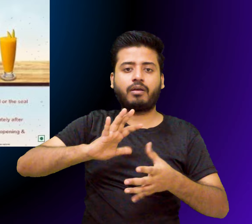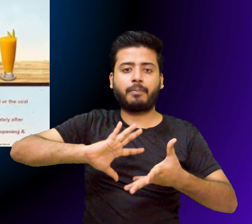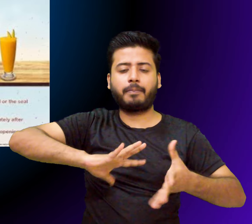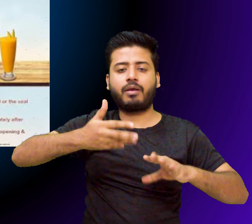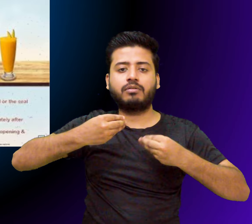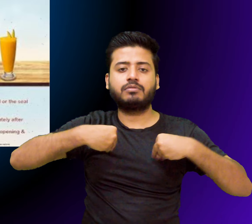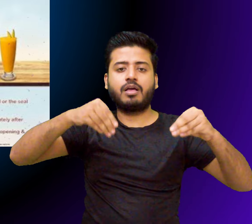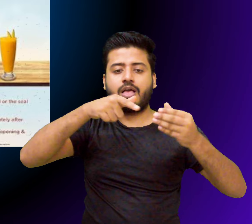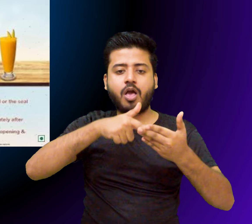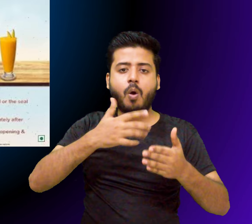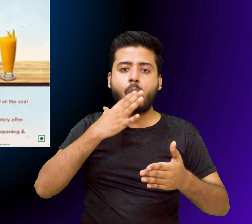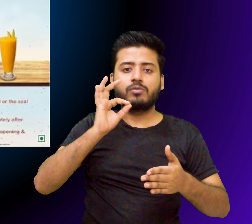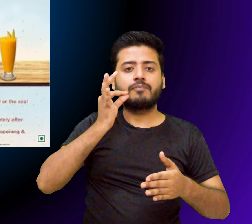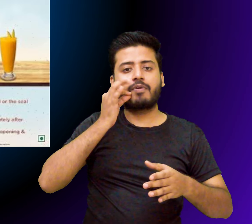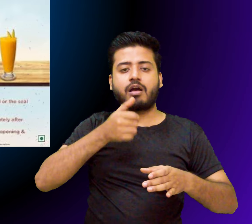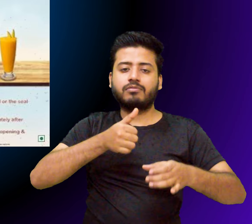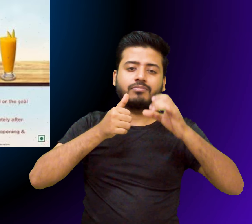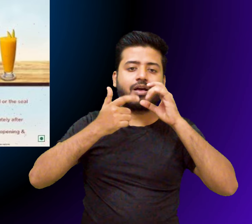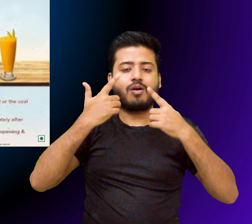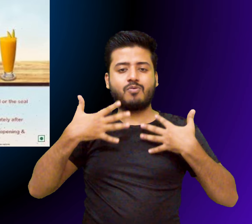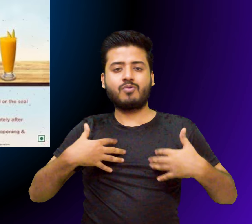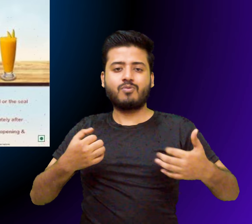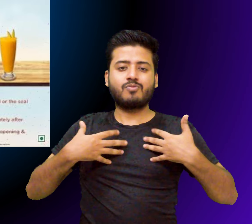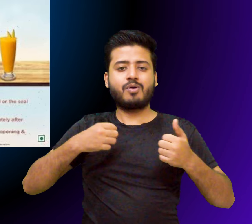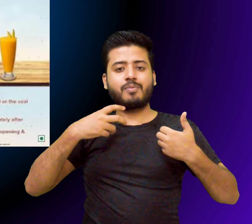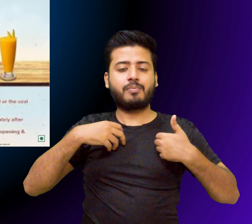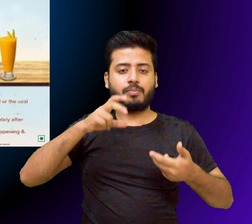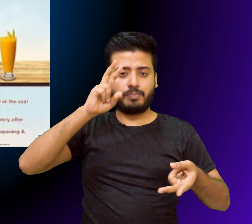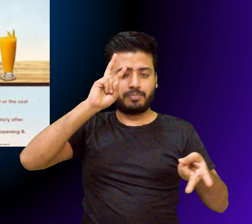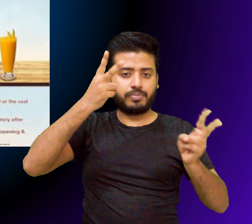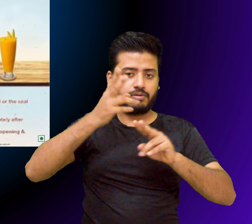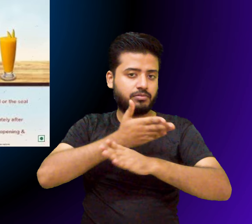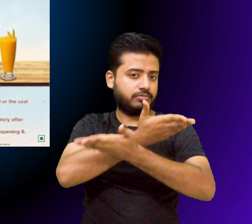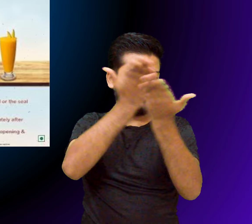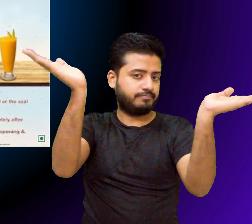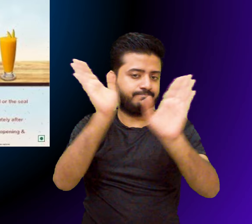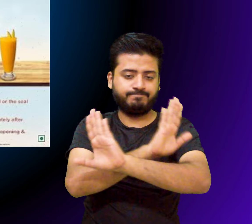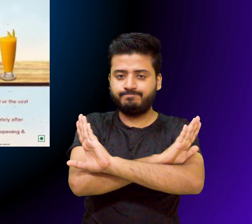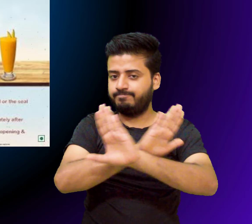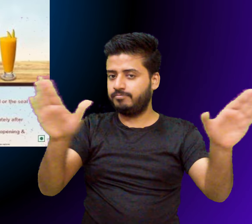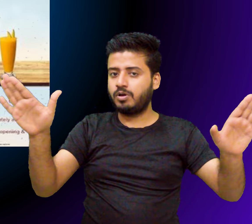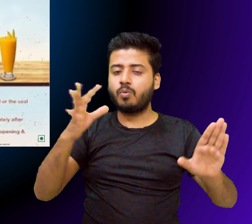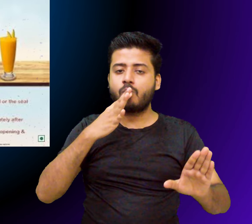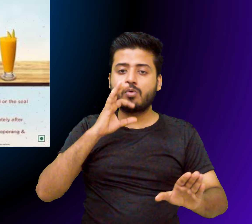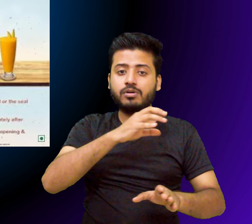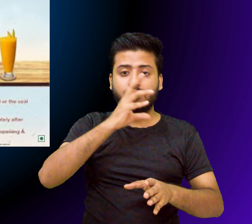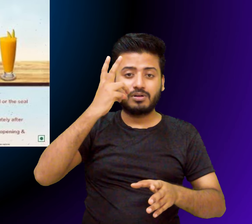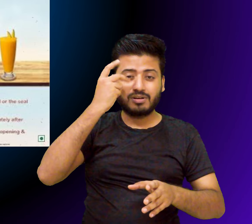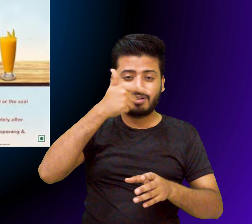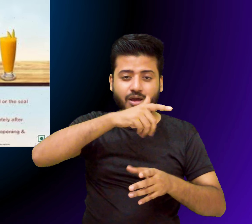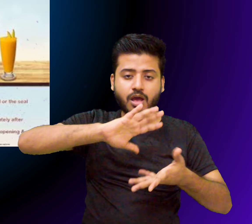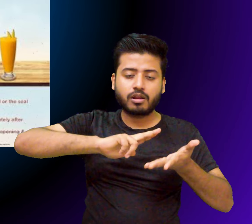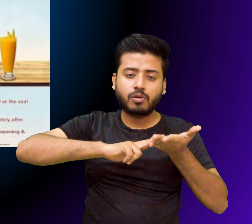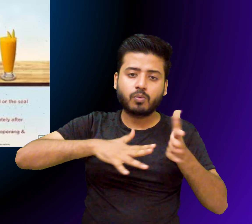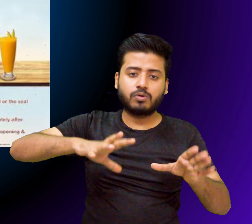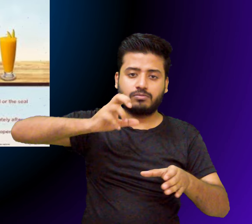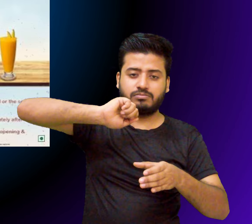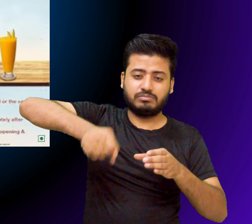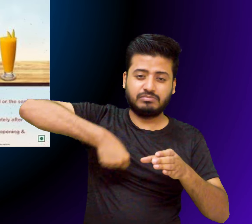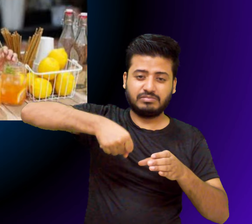as red chalice, yellow punch, or blue egg. Label claims: a packaged juice may deceptively use claims like no